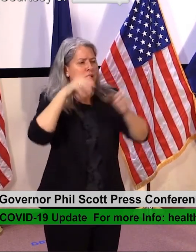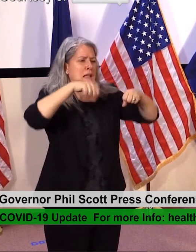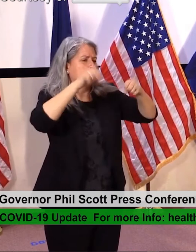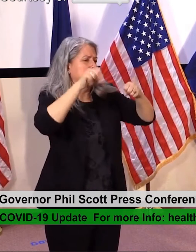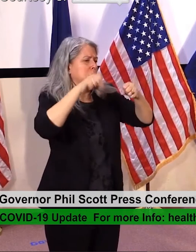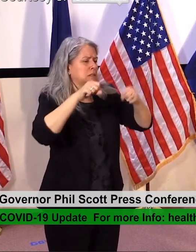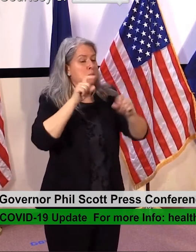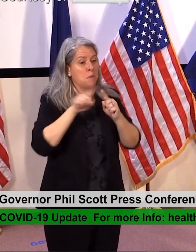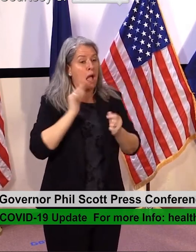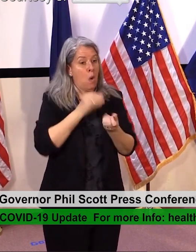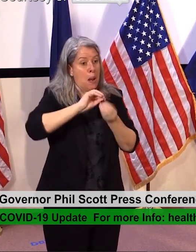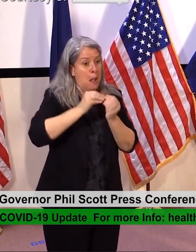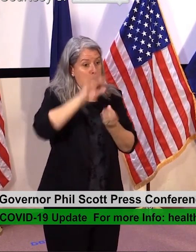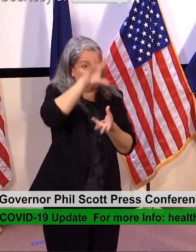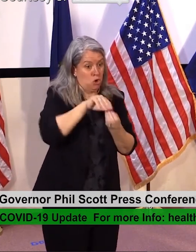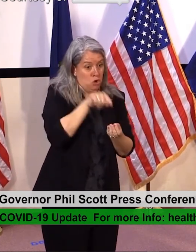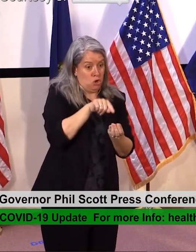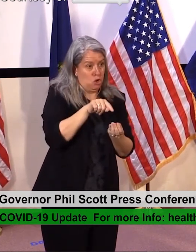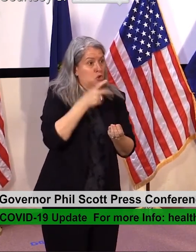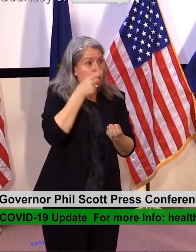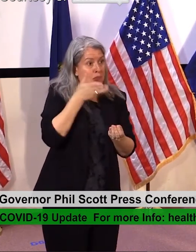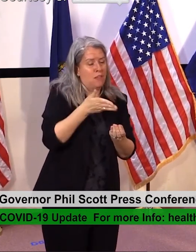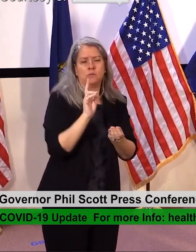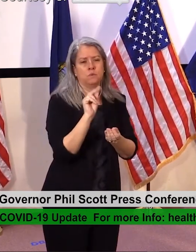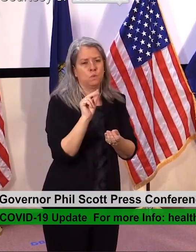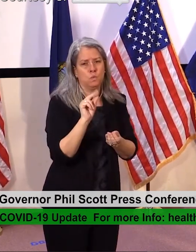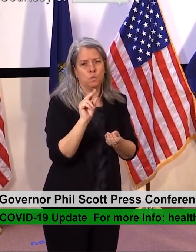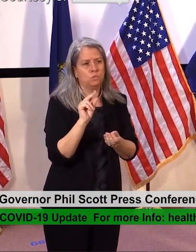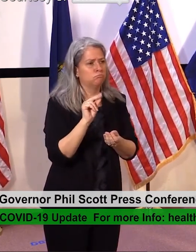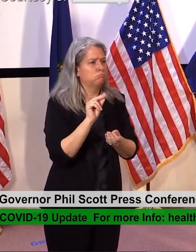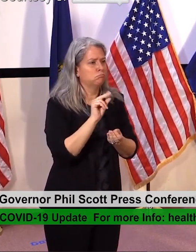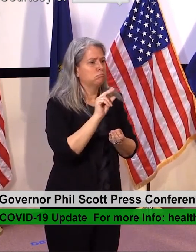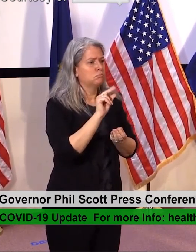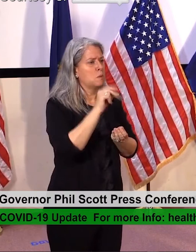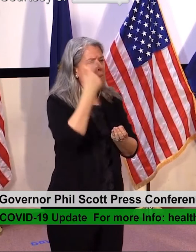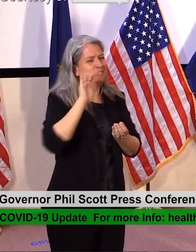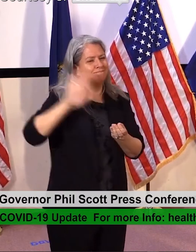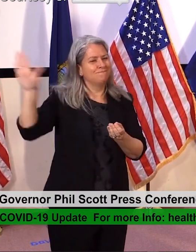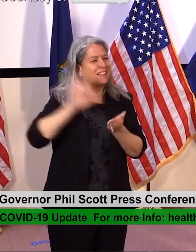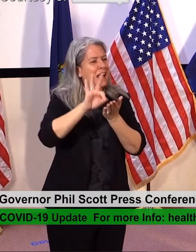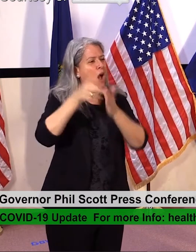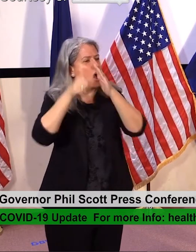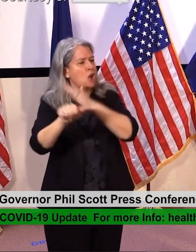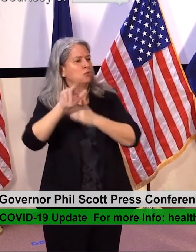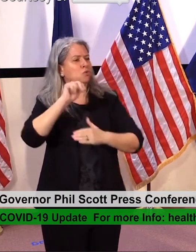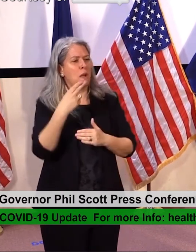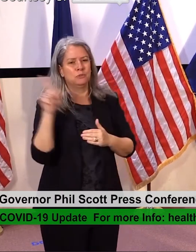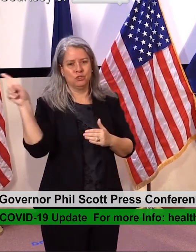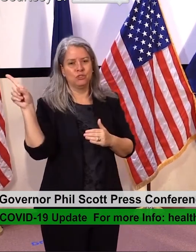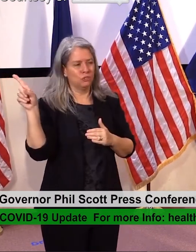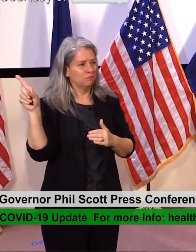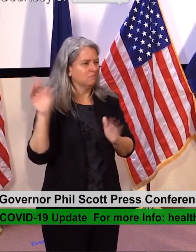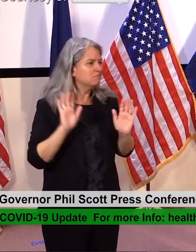these exercises just to make sure that they're aware of what we're doing, and if possible, a resource